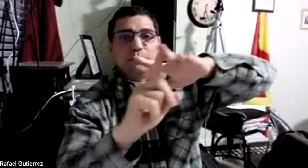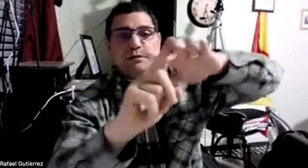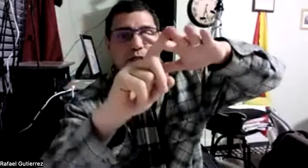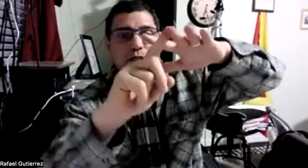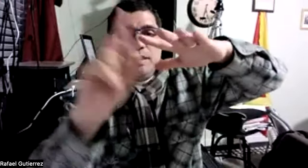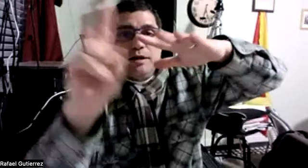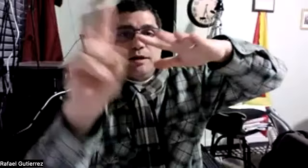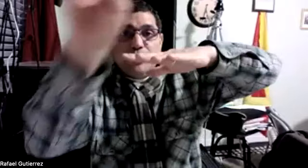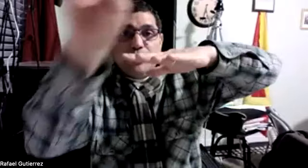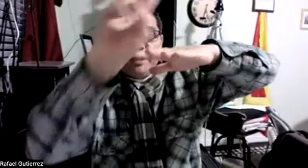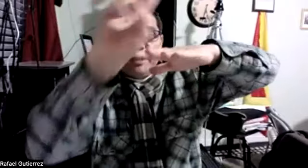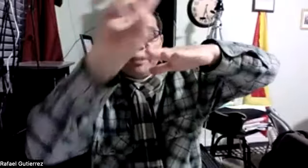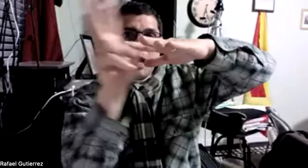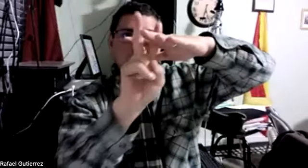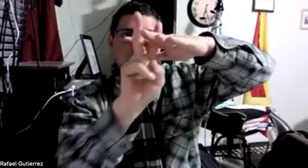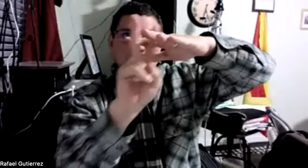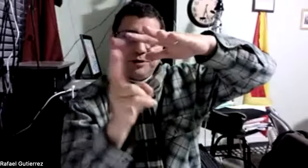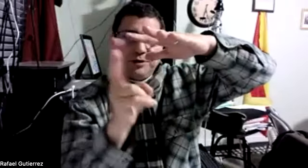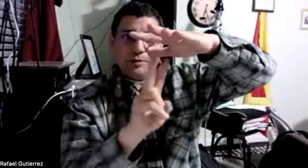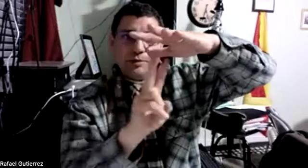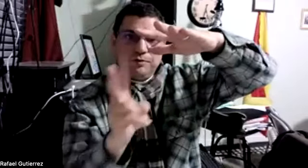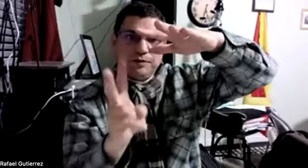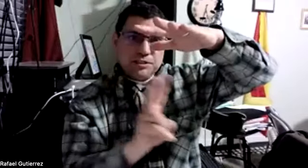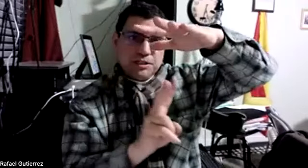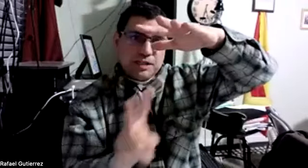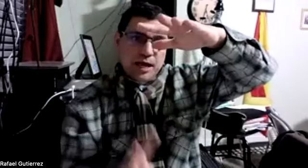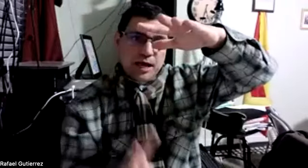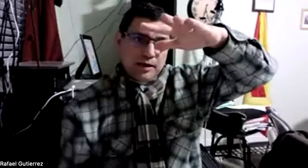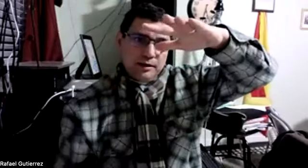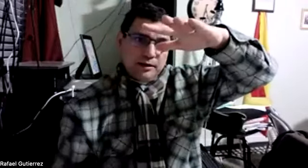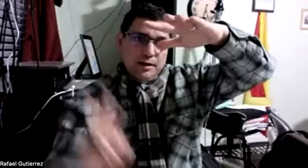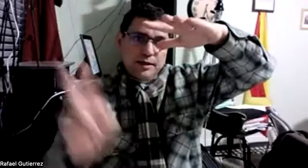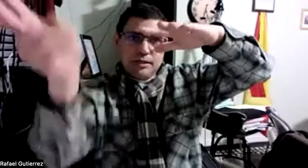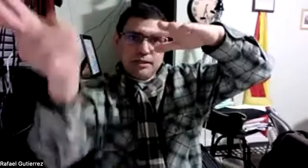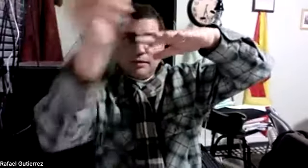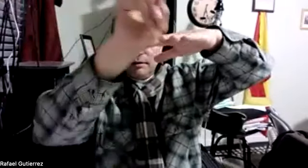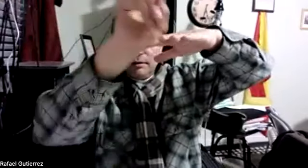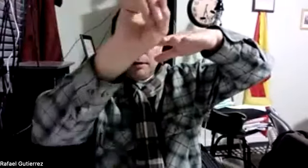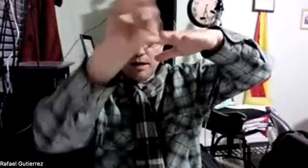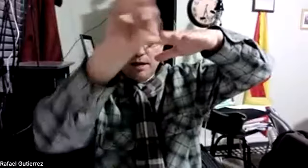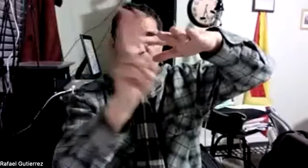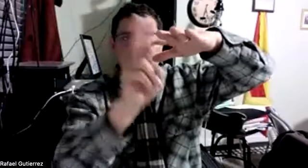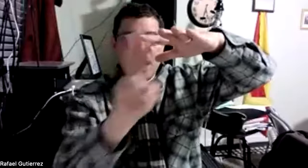this one, and say drown, and you're gonna move it zigzag. See,